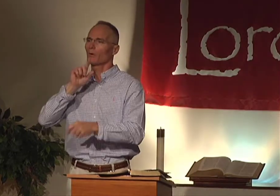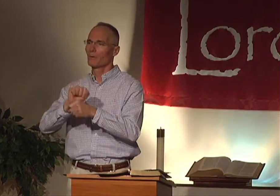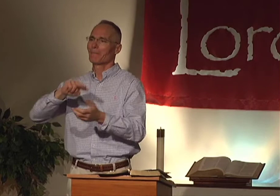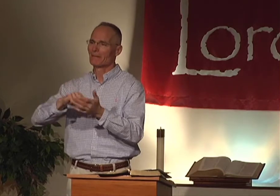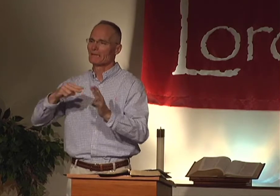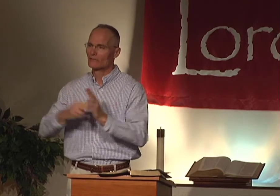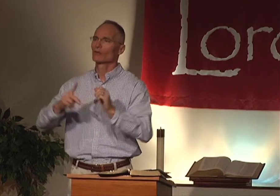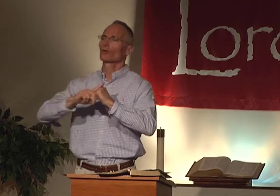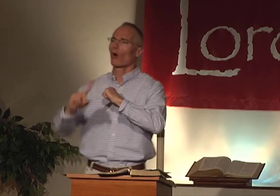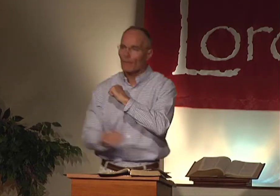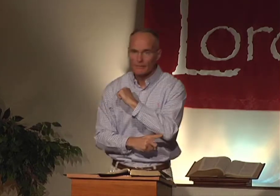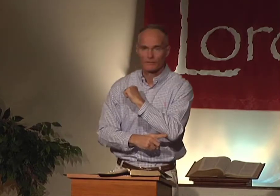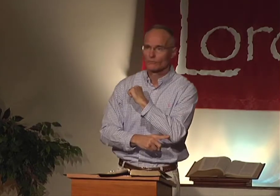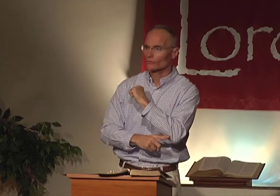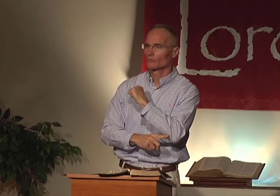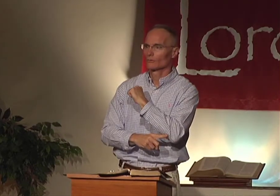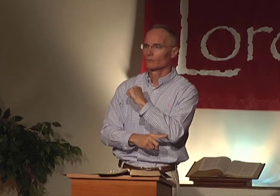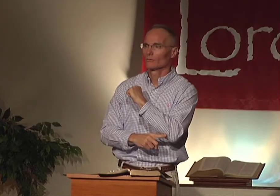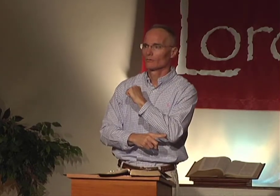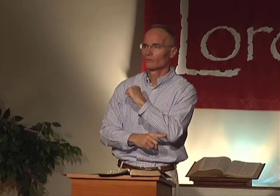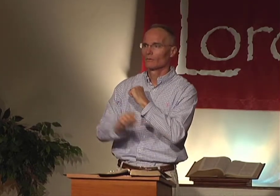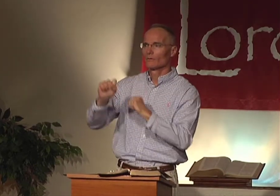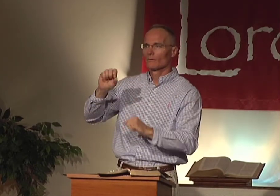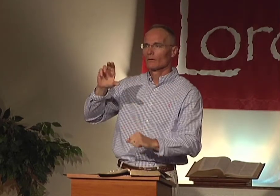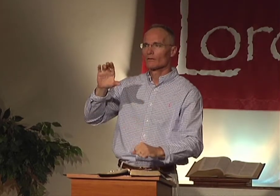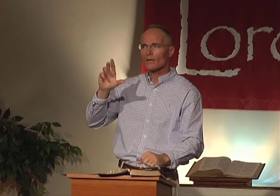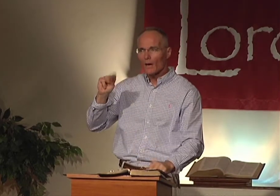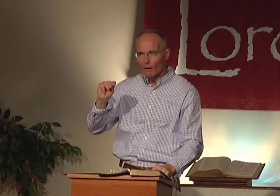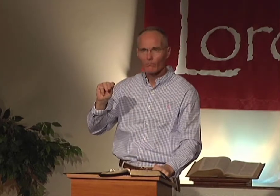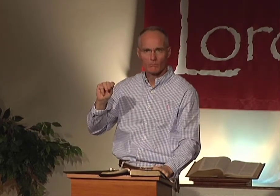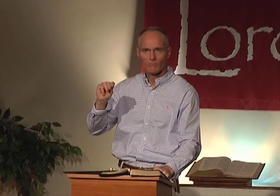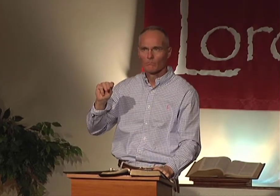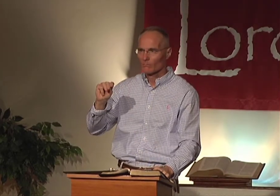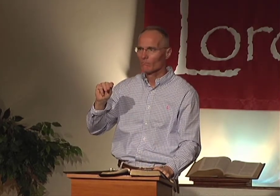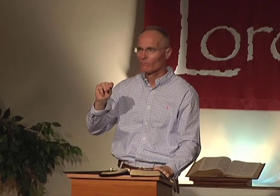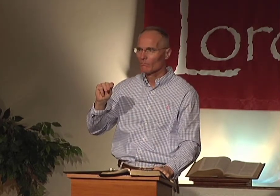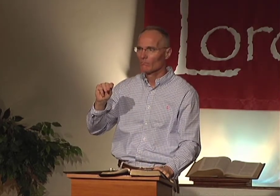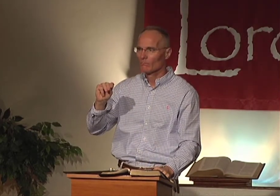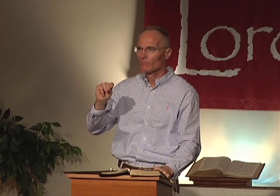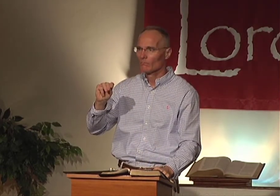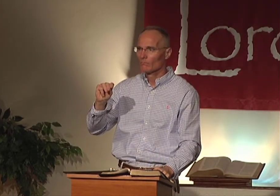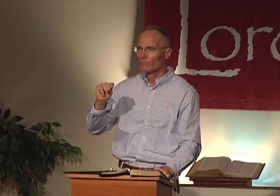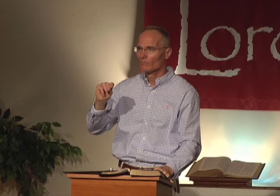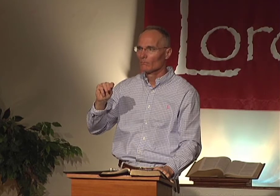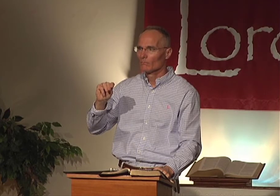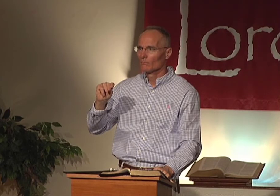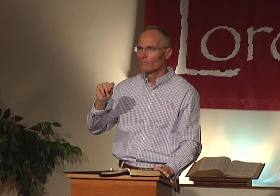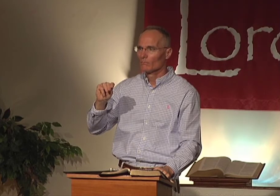Not like garbage, they are garbage. They are scum.